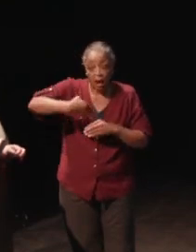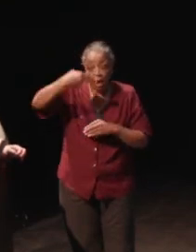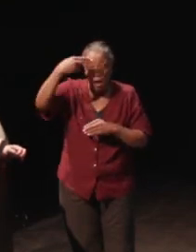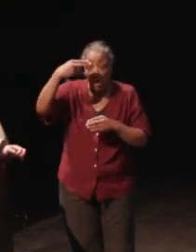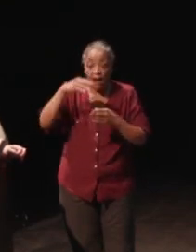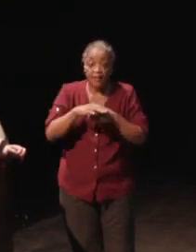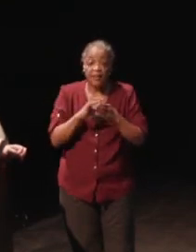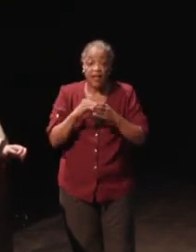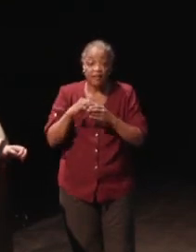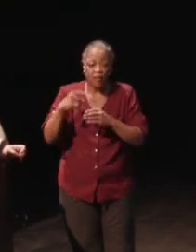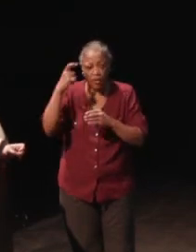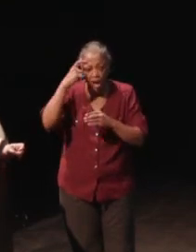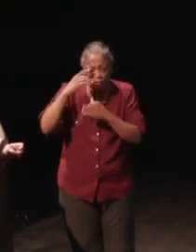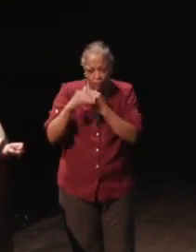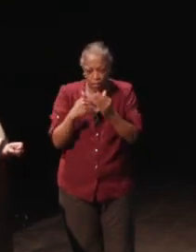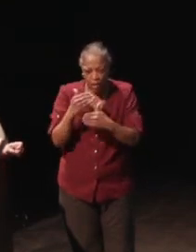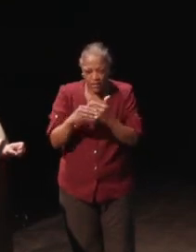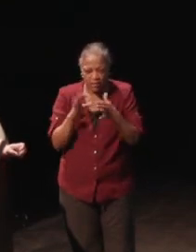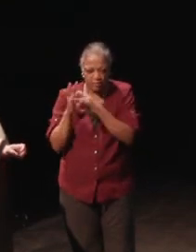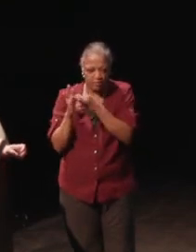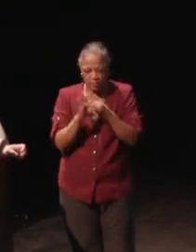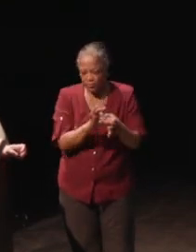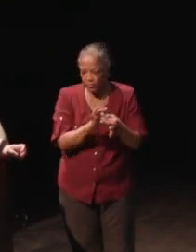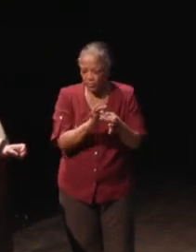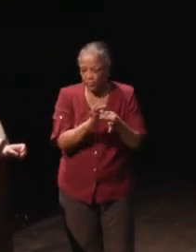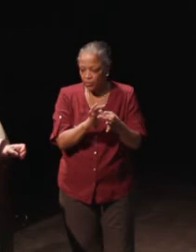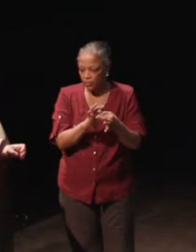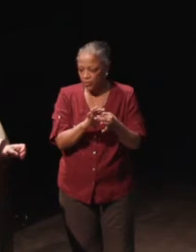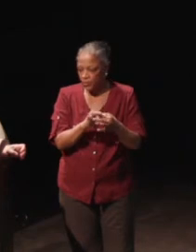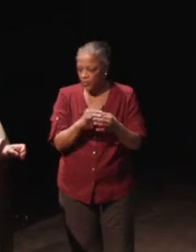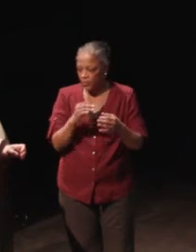high-level cognitive processes oriented towards,